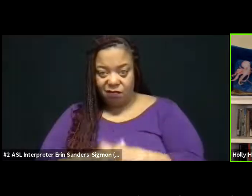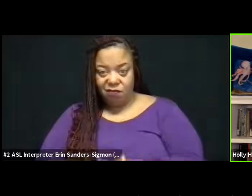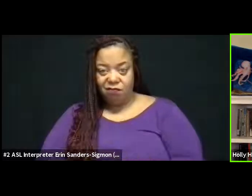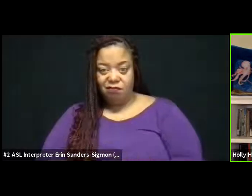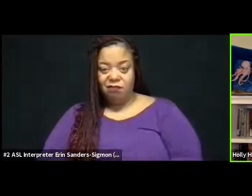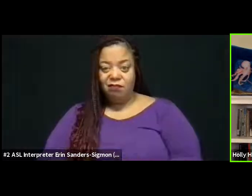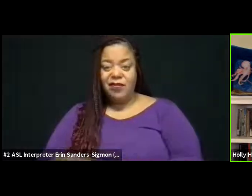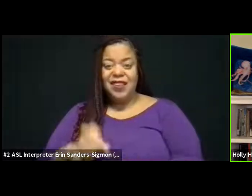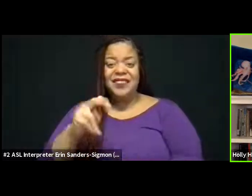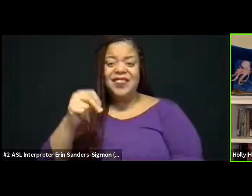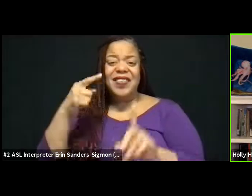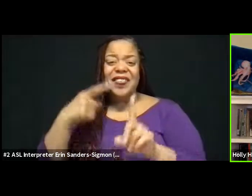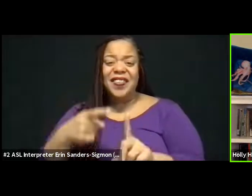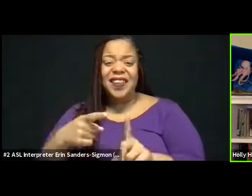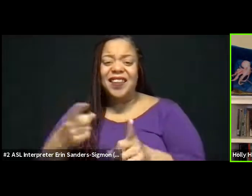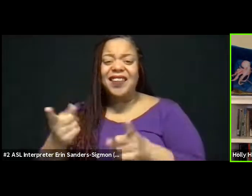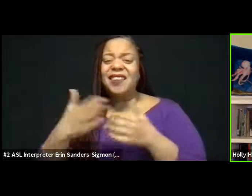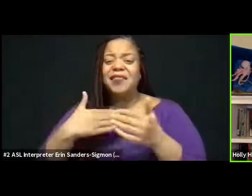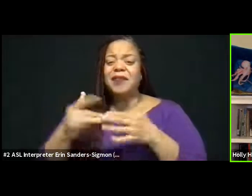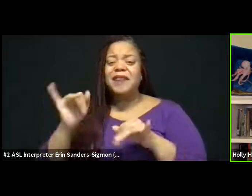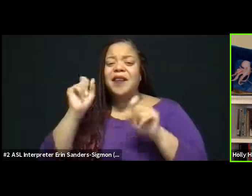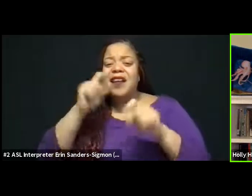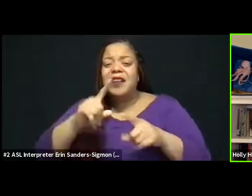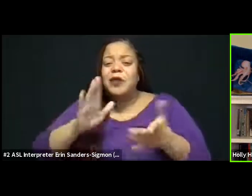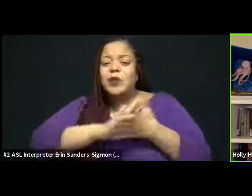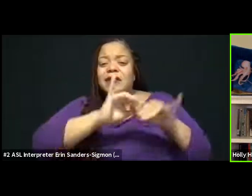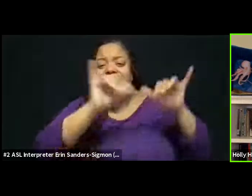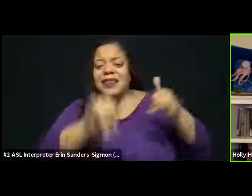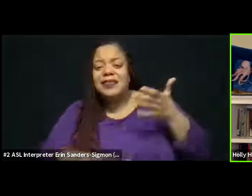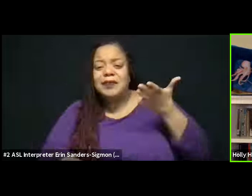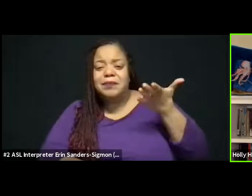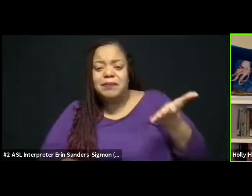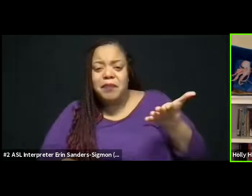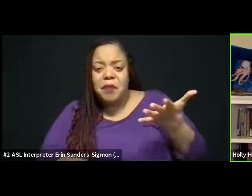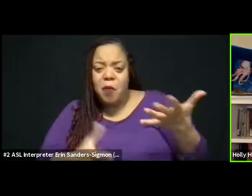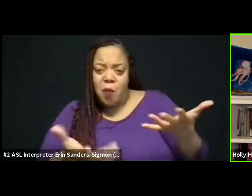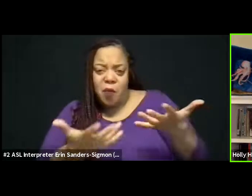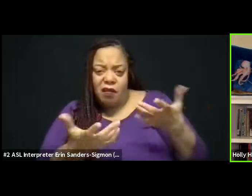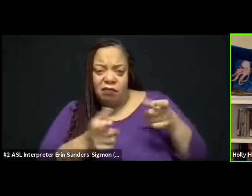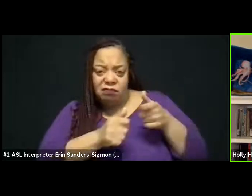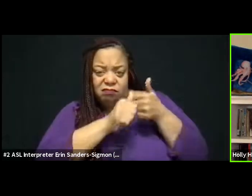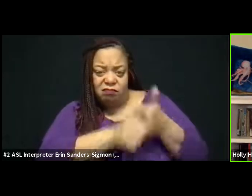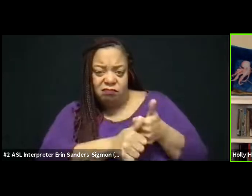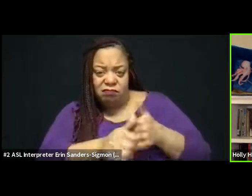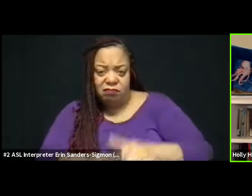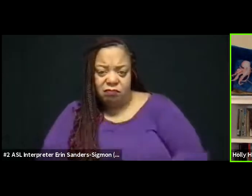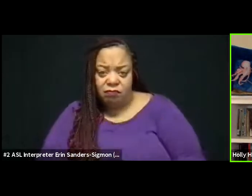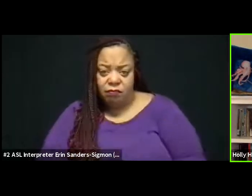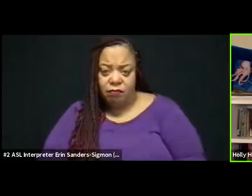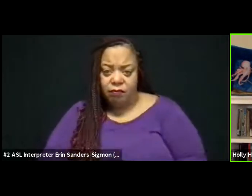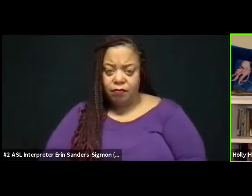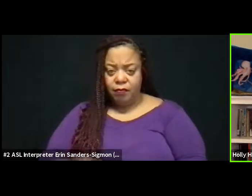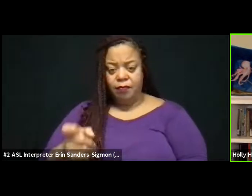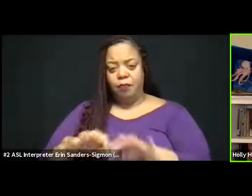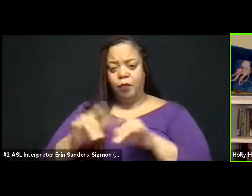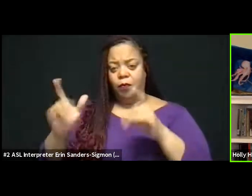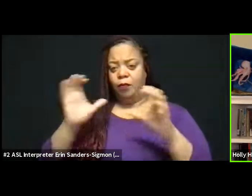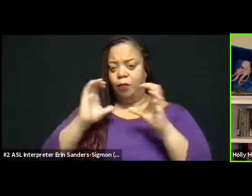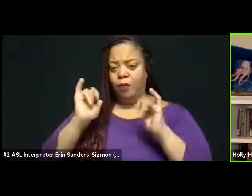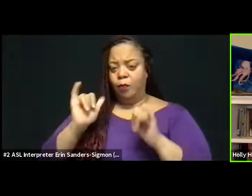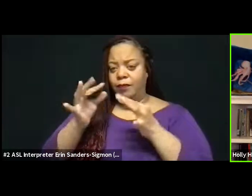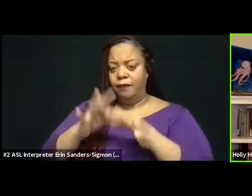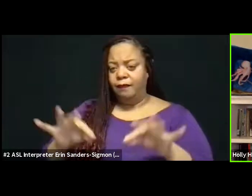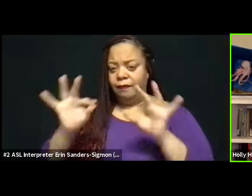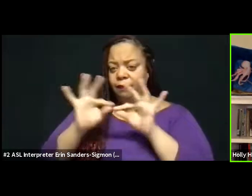everything that we say or don't say to our students is communicating our values. So some of my work and what I challenge